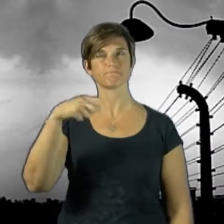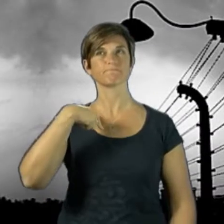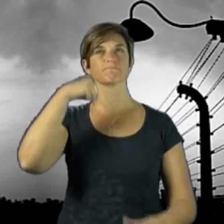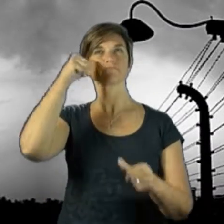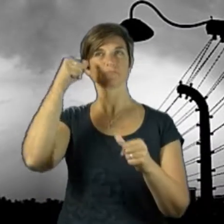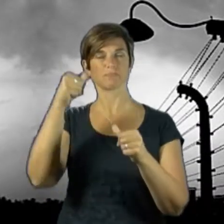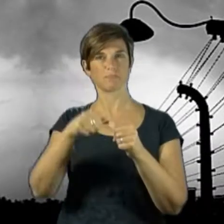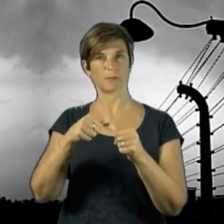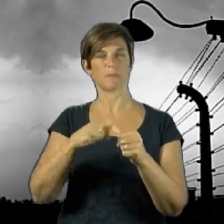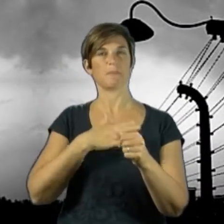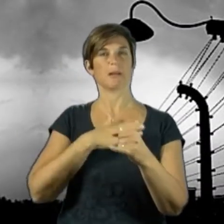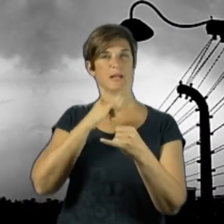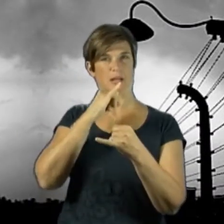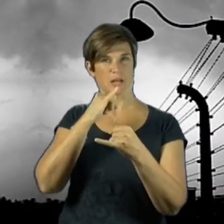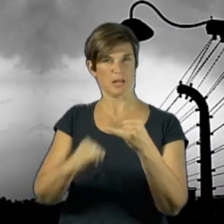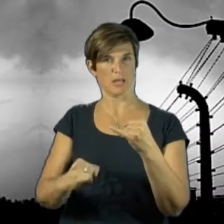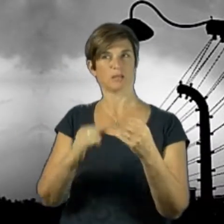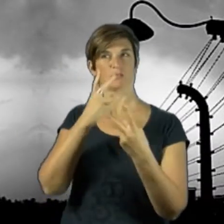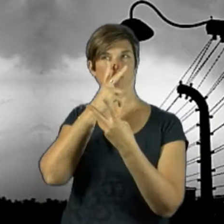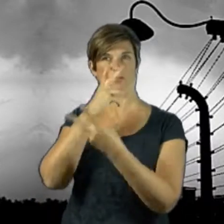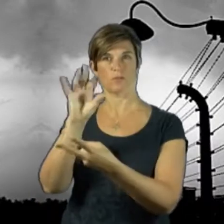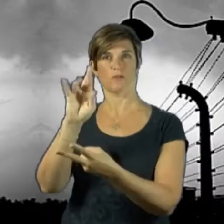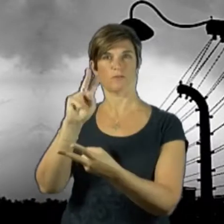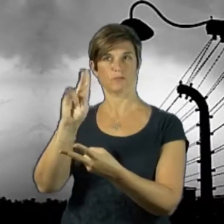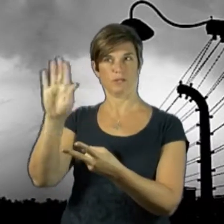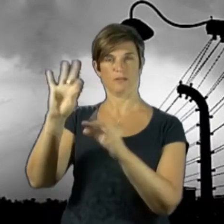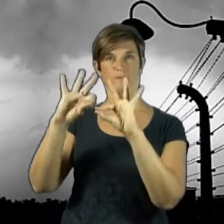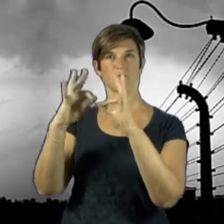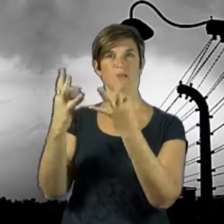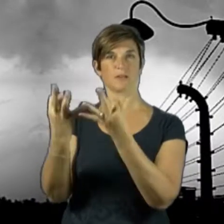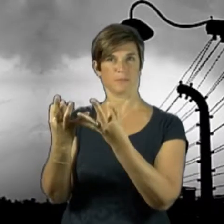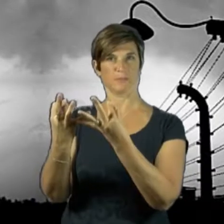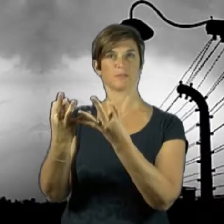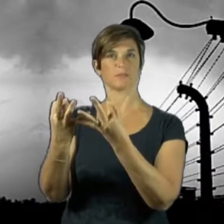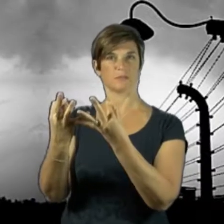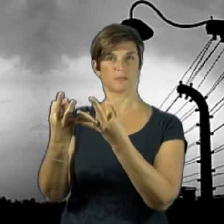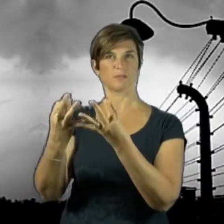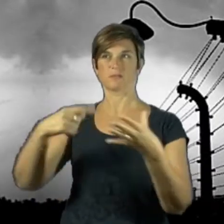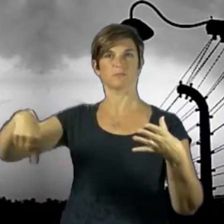I especially remember the last time I saw the Frank family in Auschwitz.